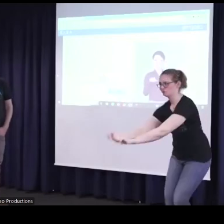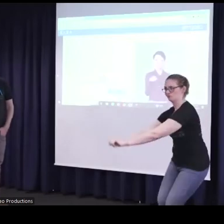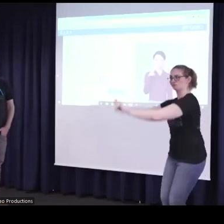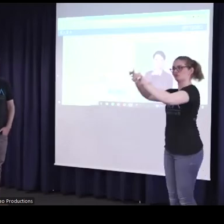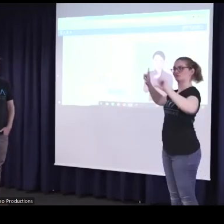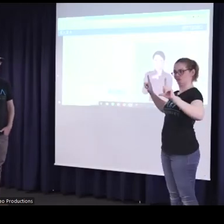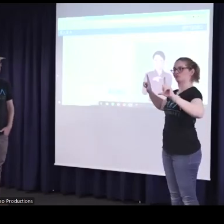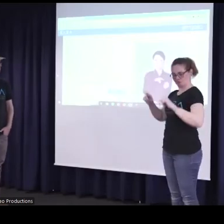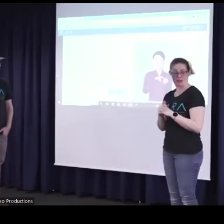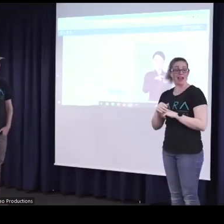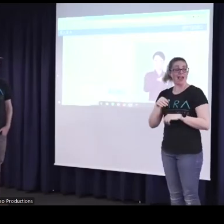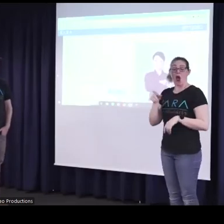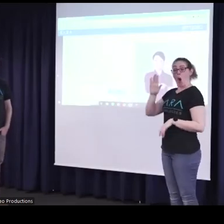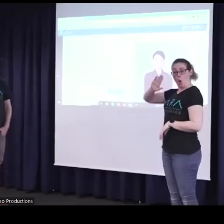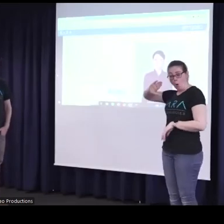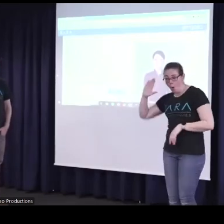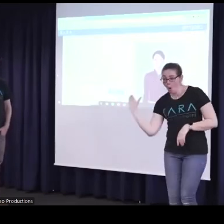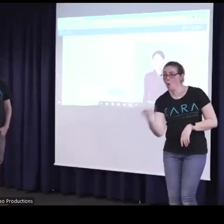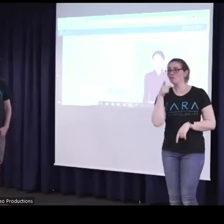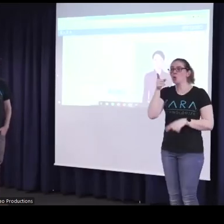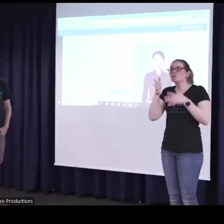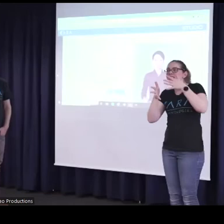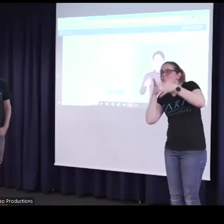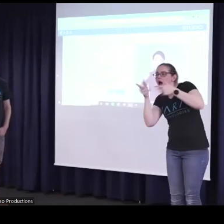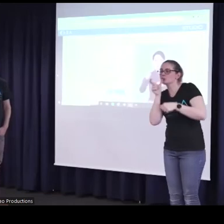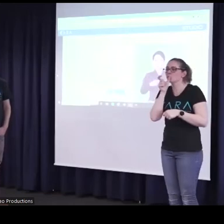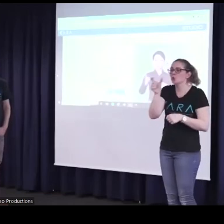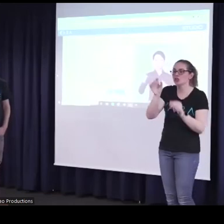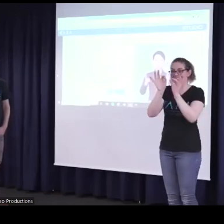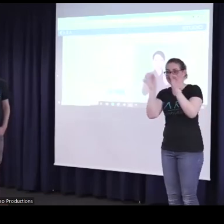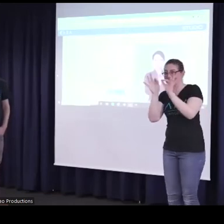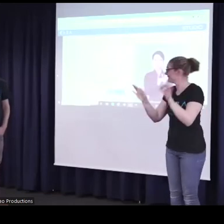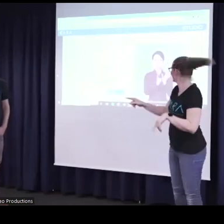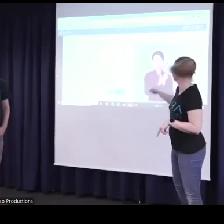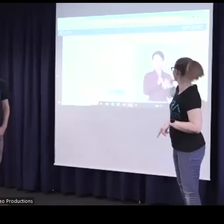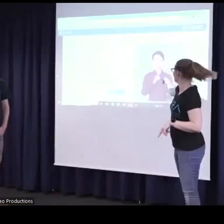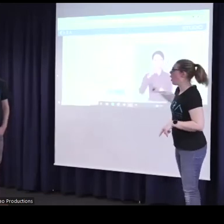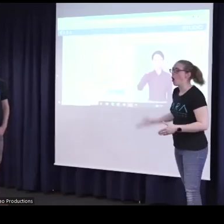sent. And then you click on that link and open up the video of the signing avatar.